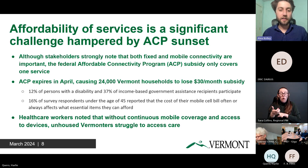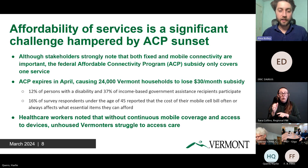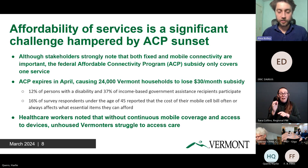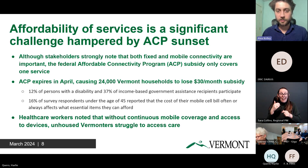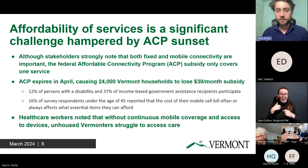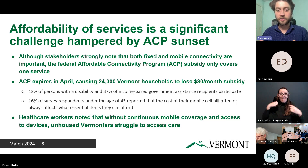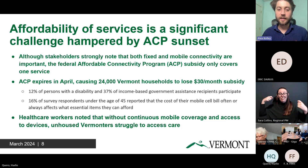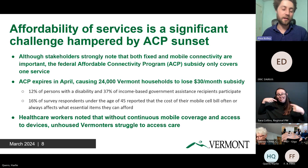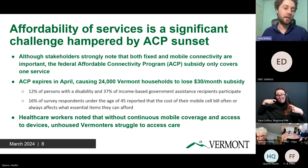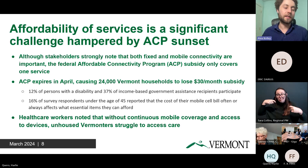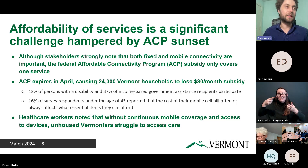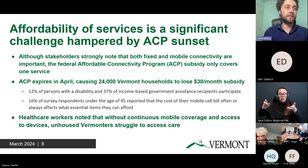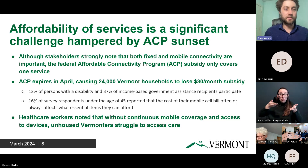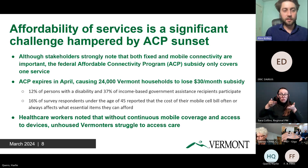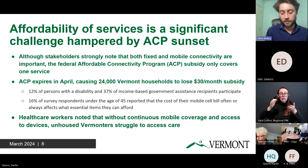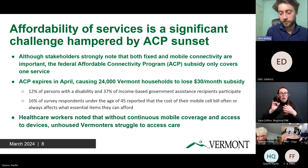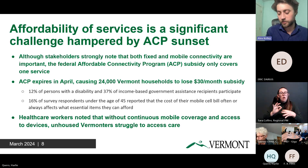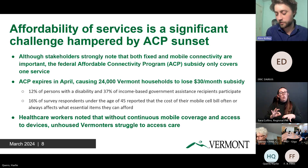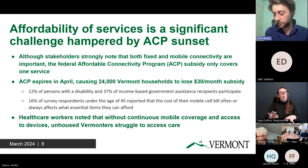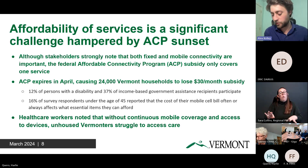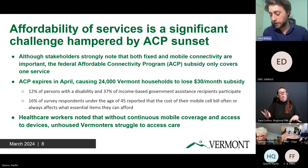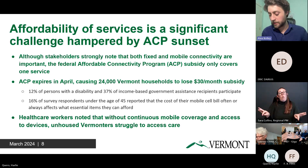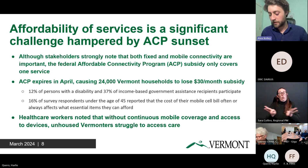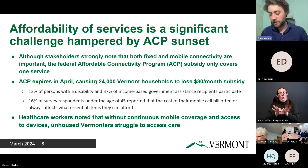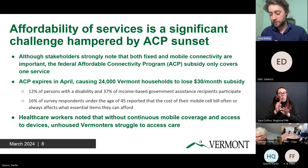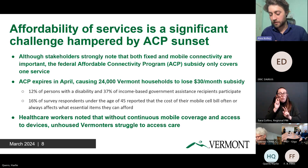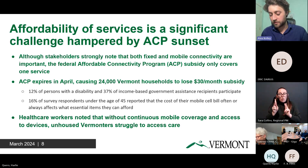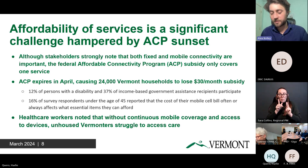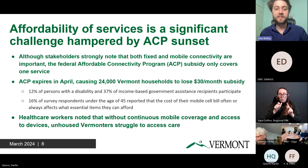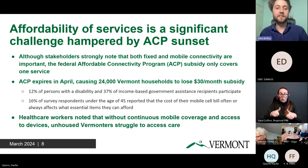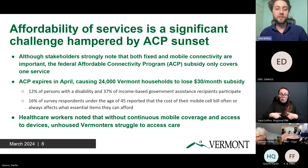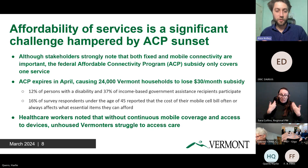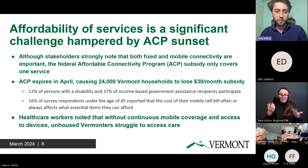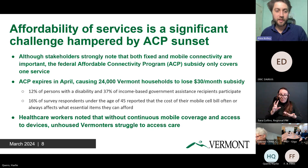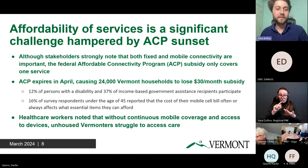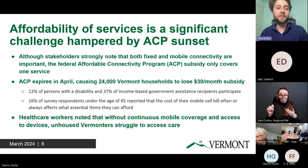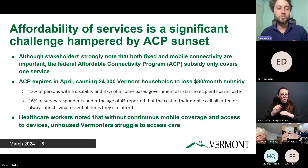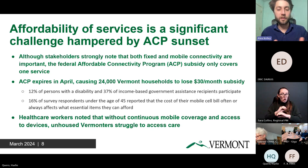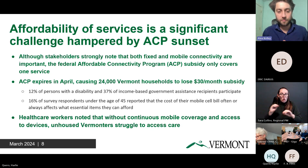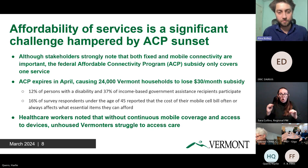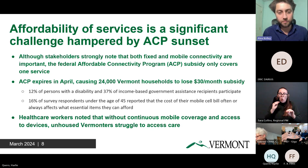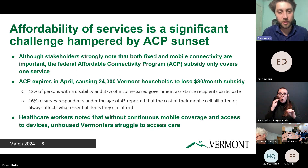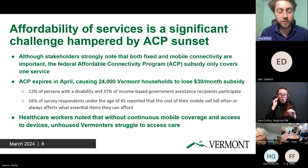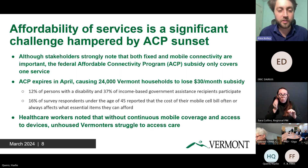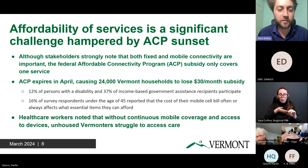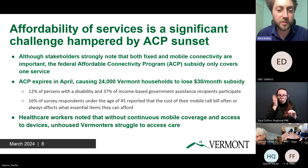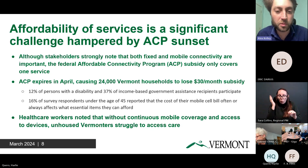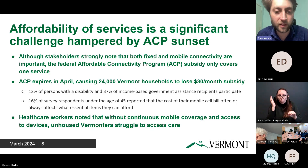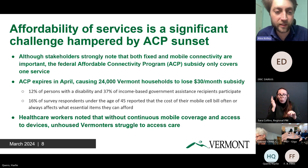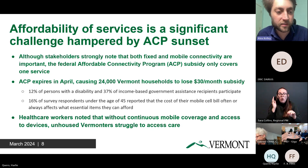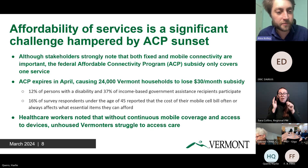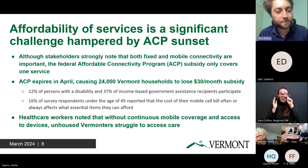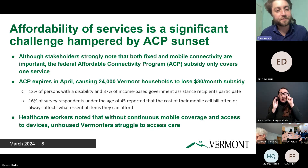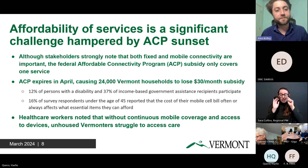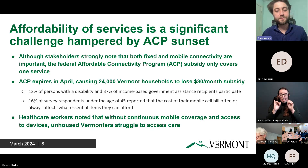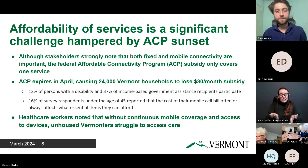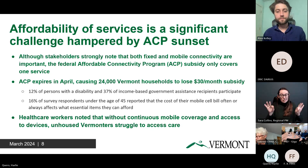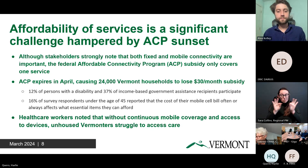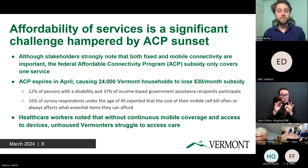that is their connection to care, and that is their connection to consistent correspondence with human services